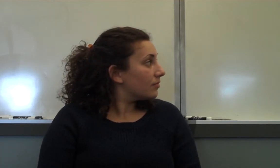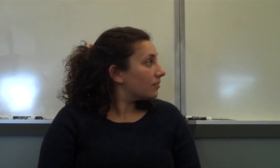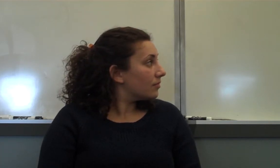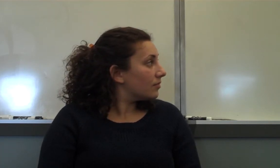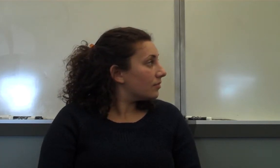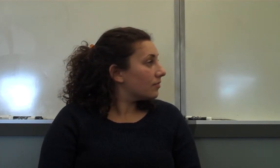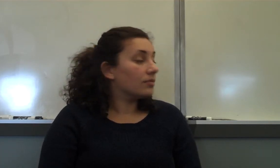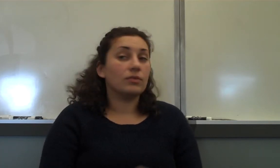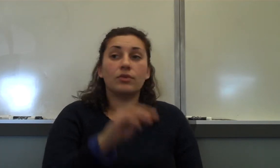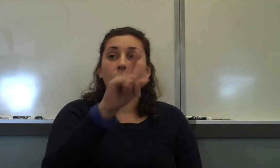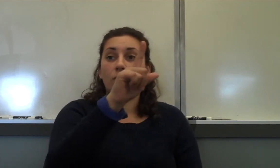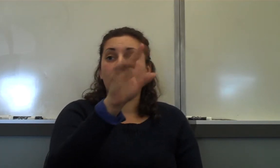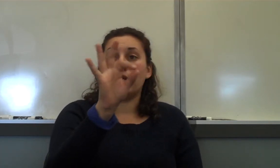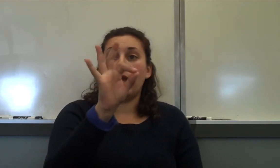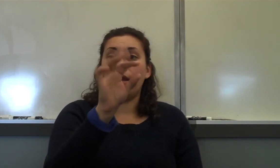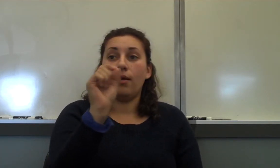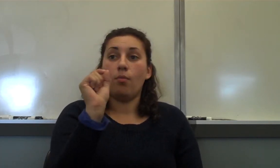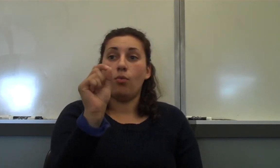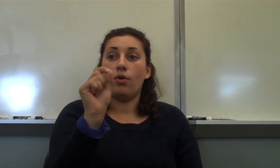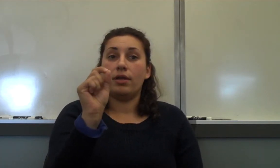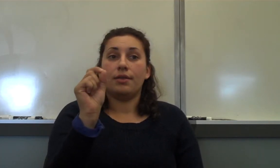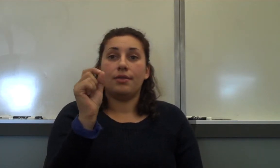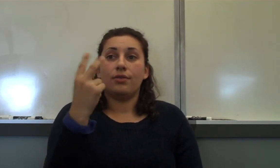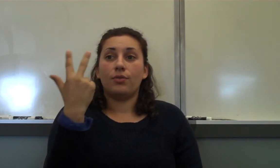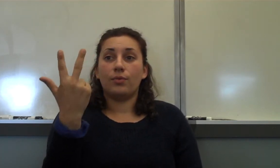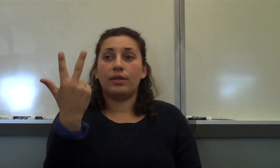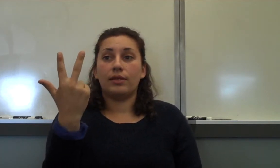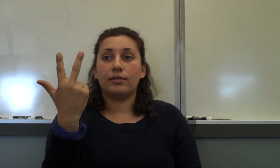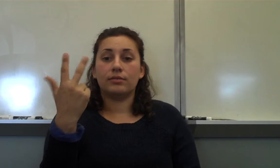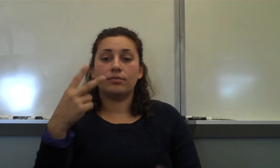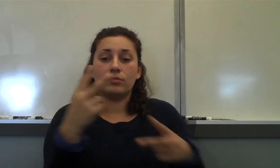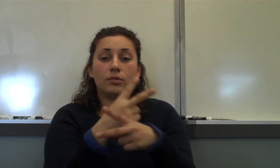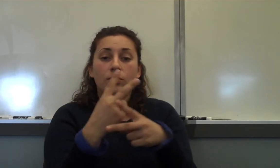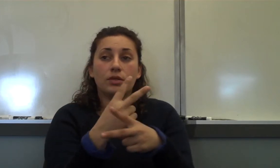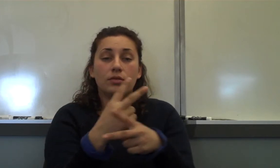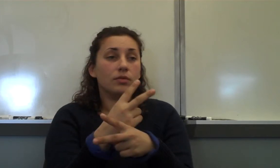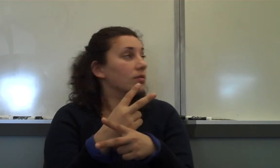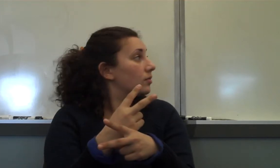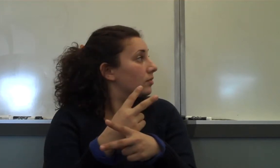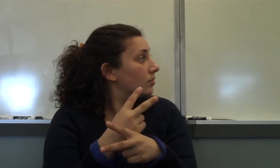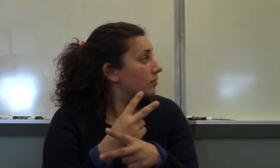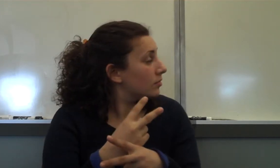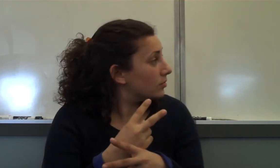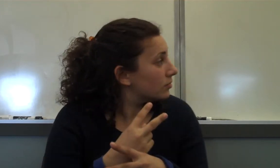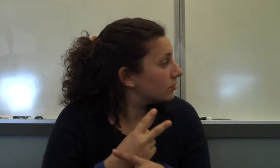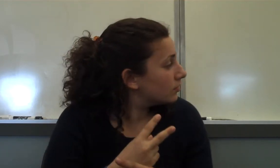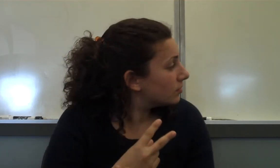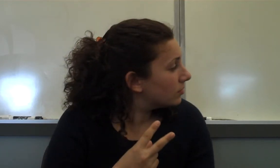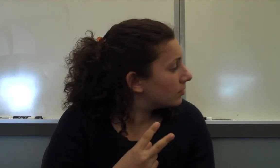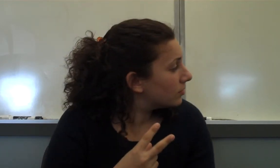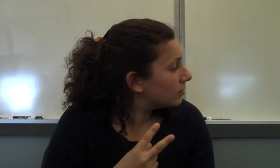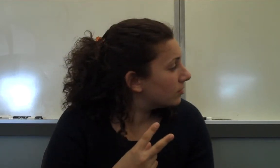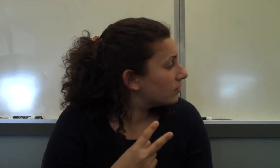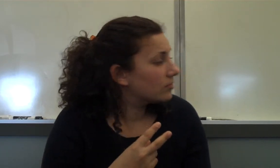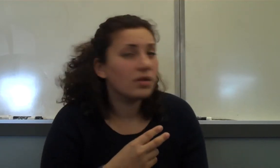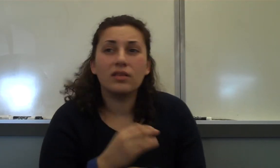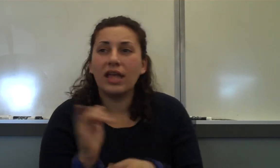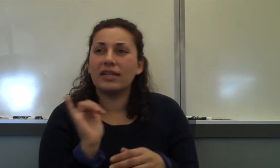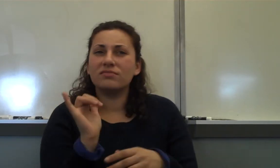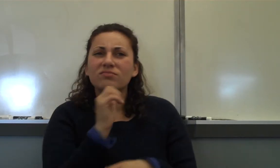29.3 multiplied by 2.8. Again, no attempt to line up decimal points in general. In this